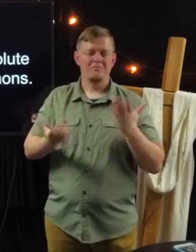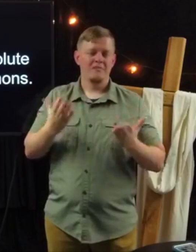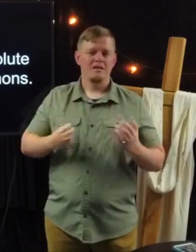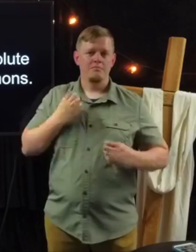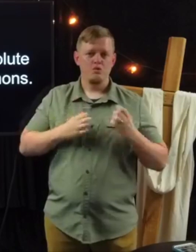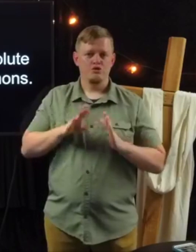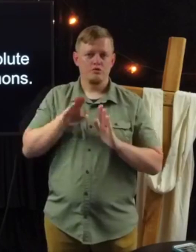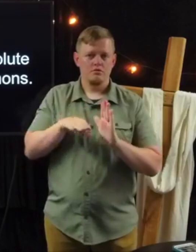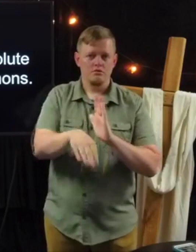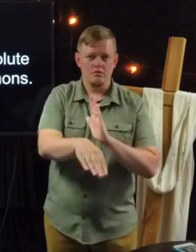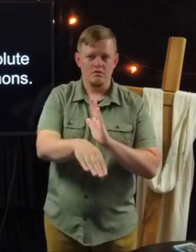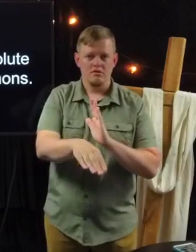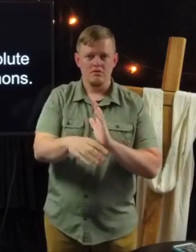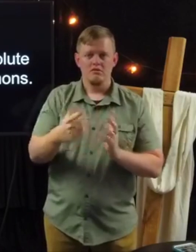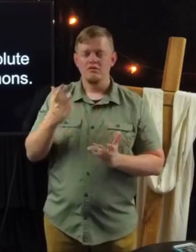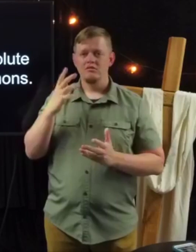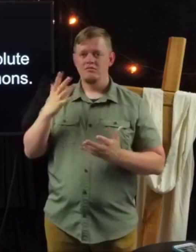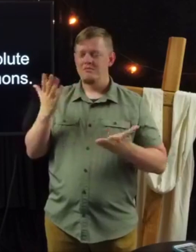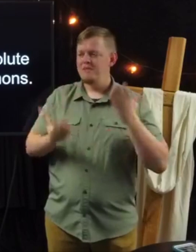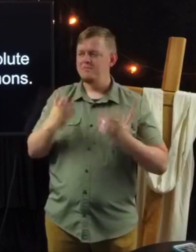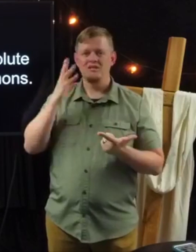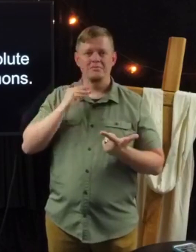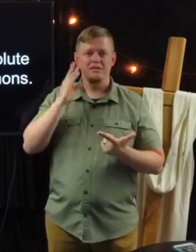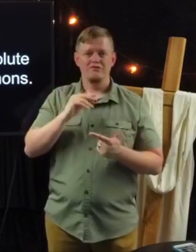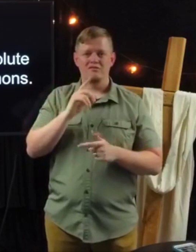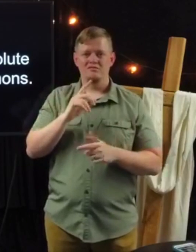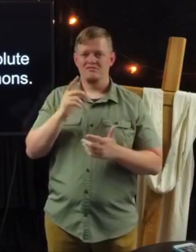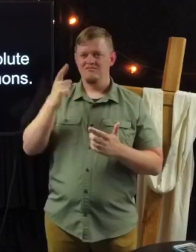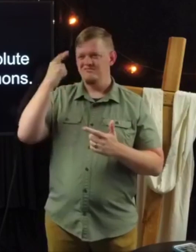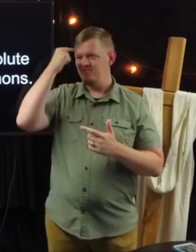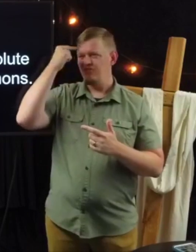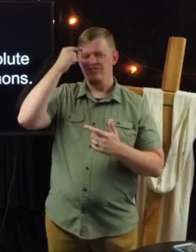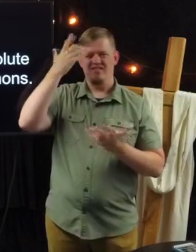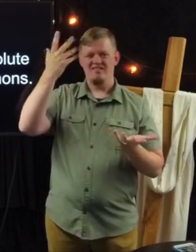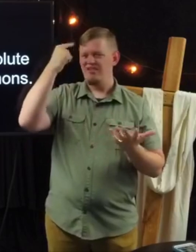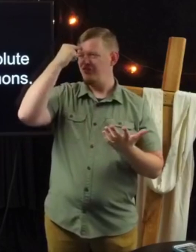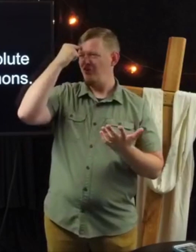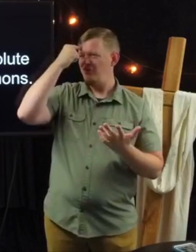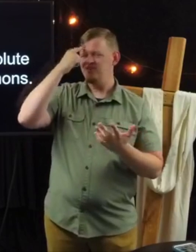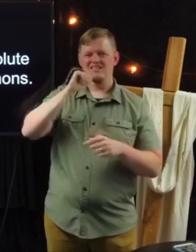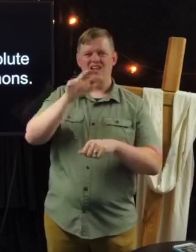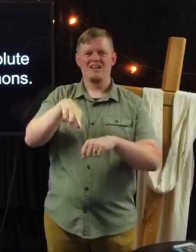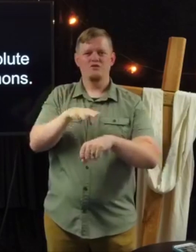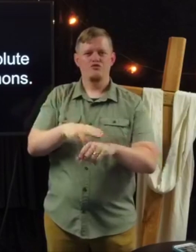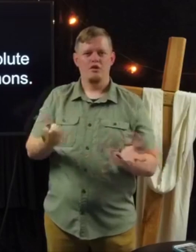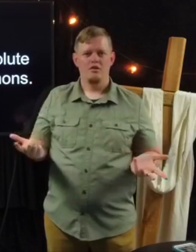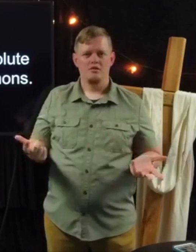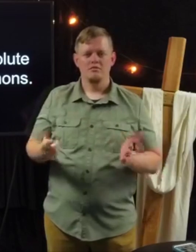Sometimes we experience maybe emotional ups and downs, things of oppression. Maybe we experience thoughts that are not